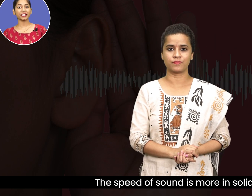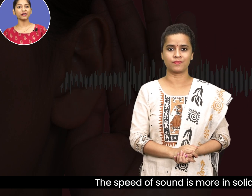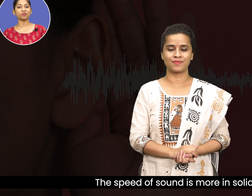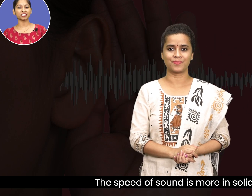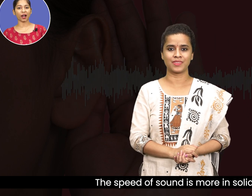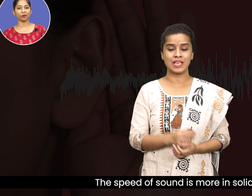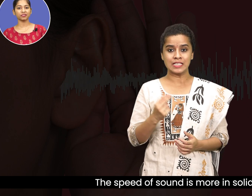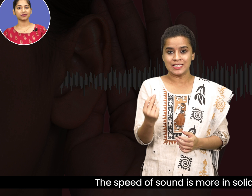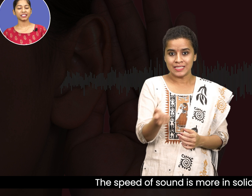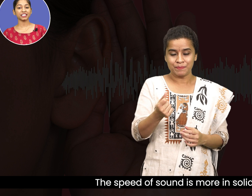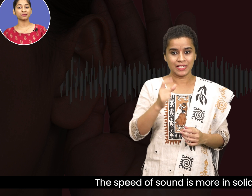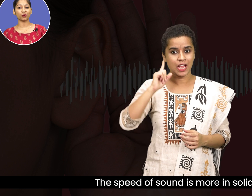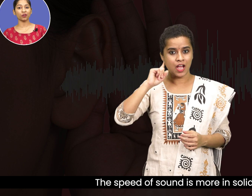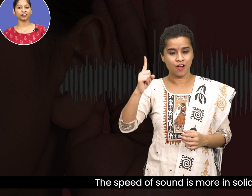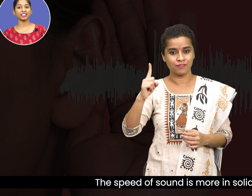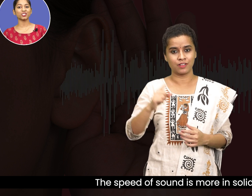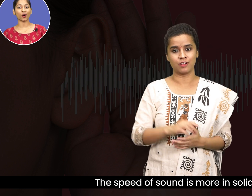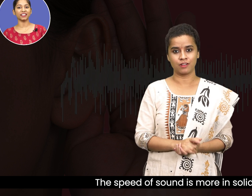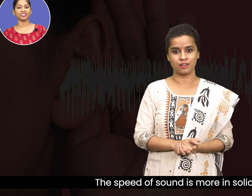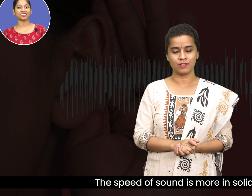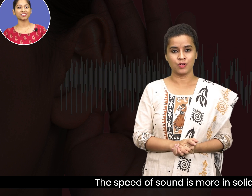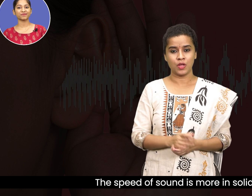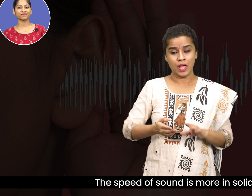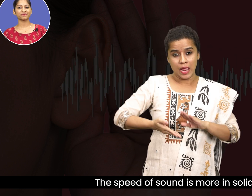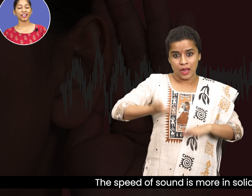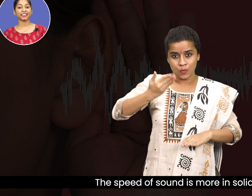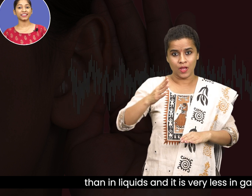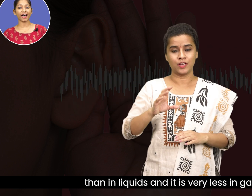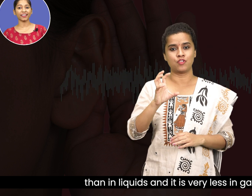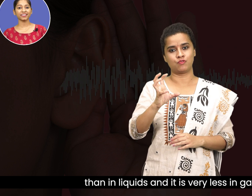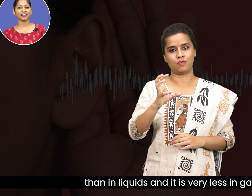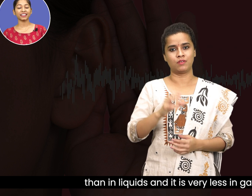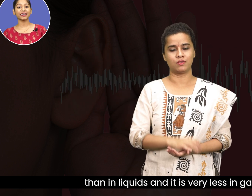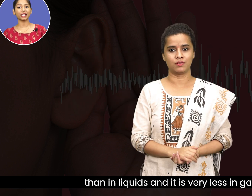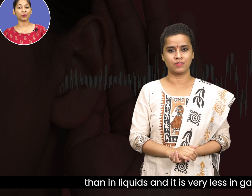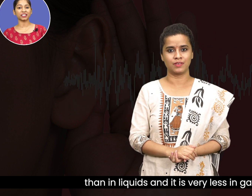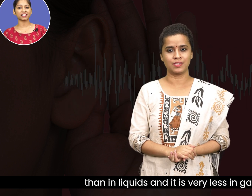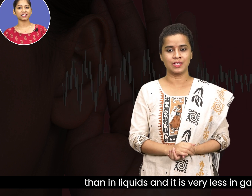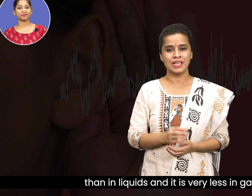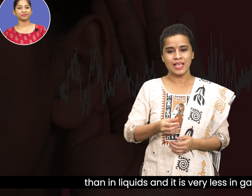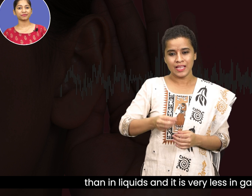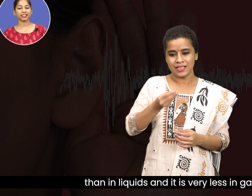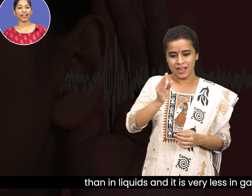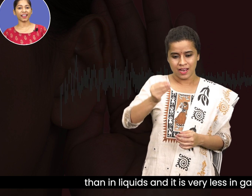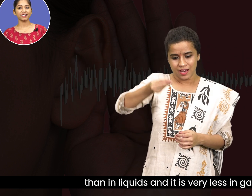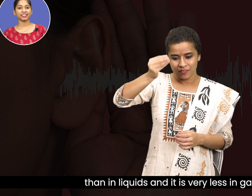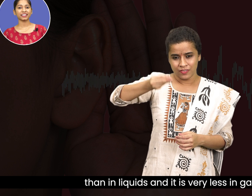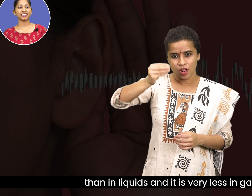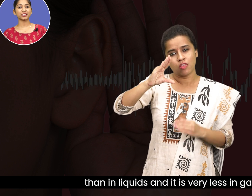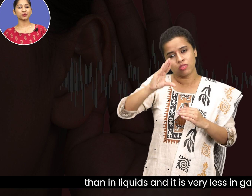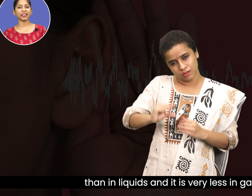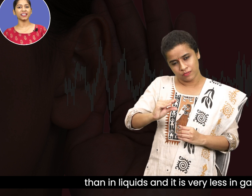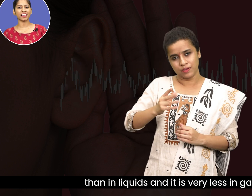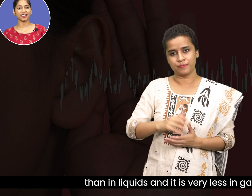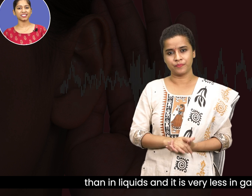The speed of sound is more in solids than in liquids, and